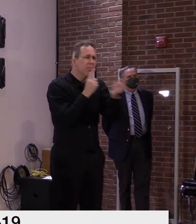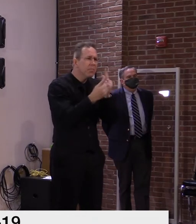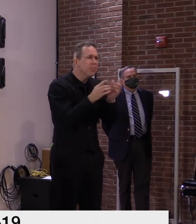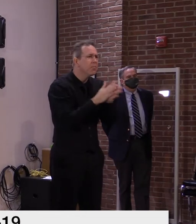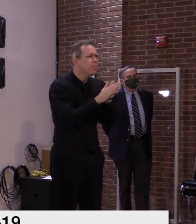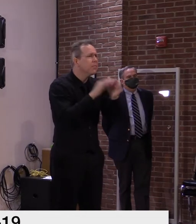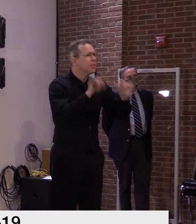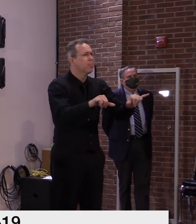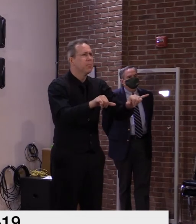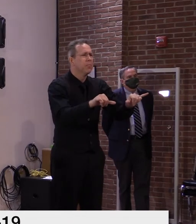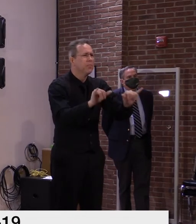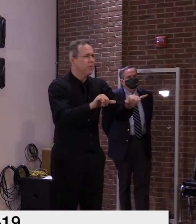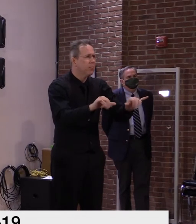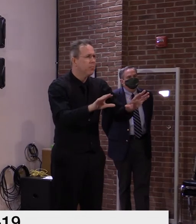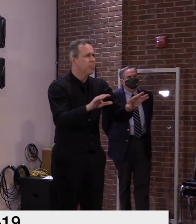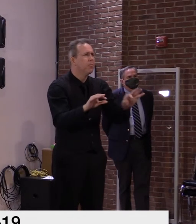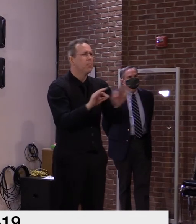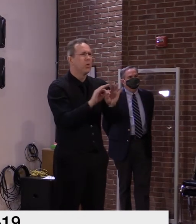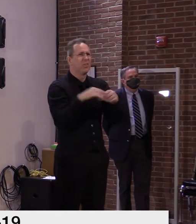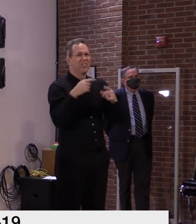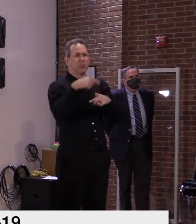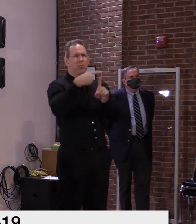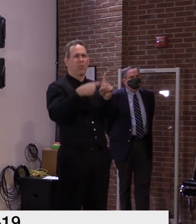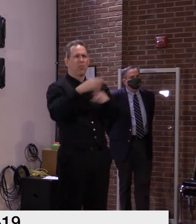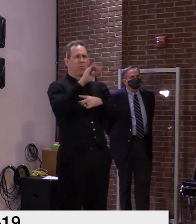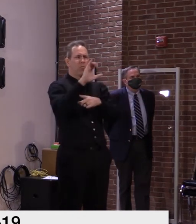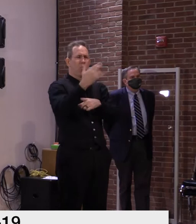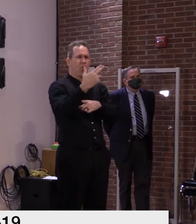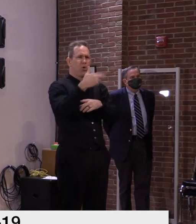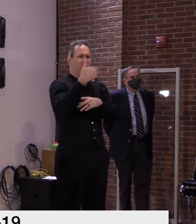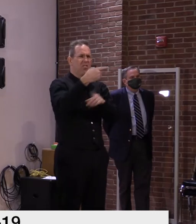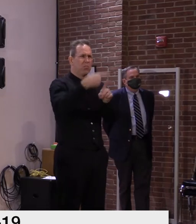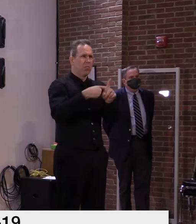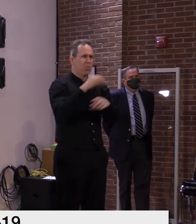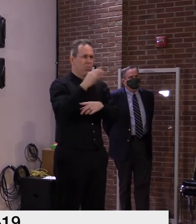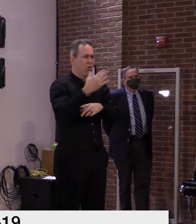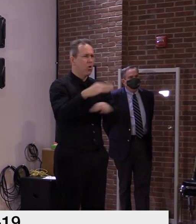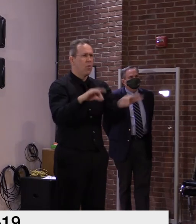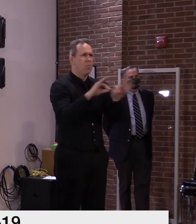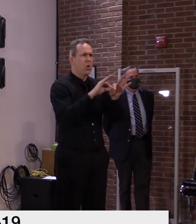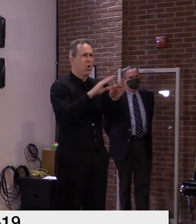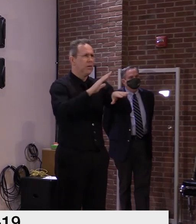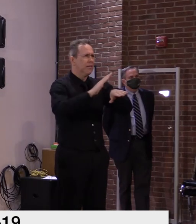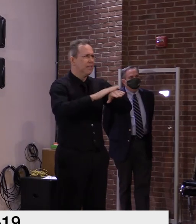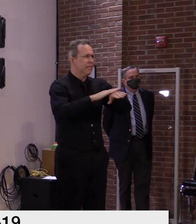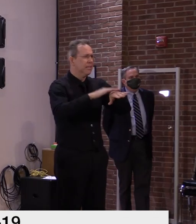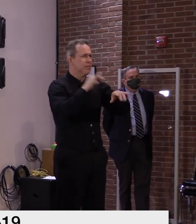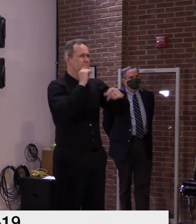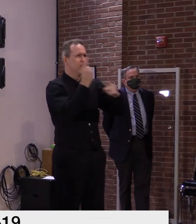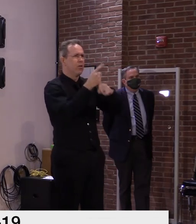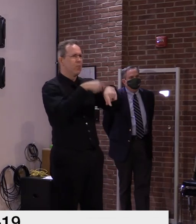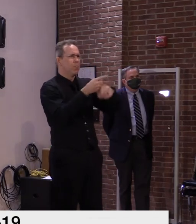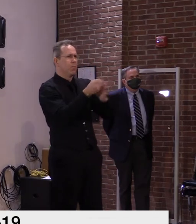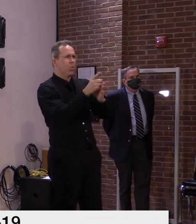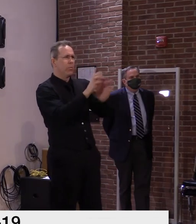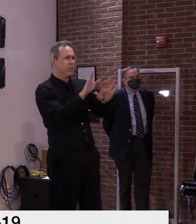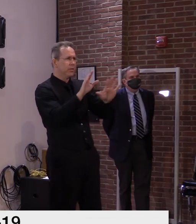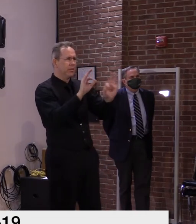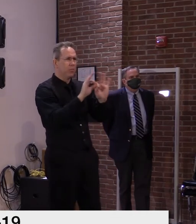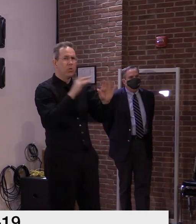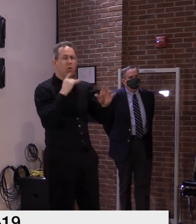of March. It's going to be the month that really counts. So we shouldn't just relax because more people are